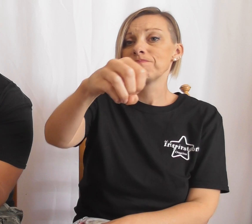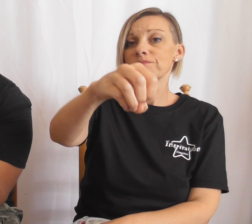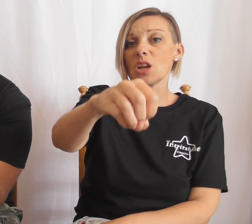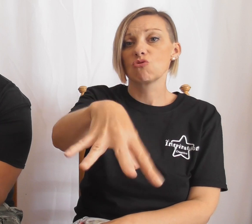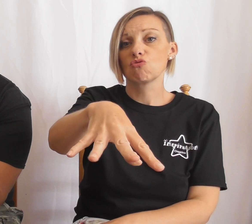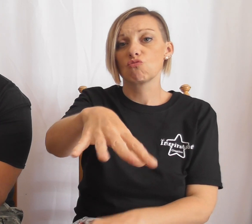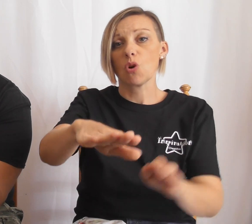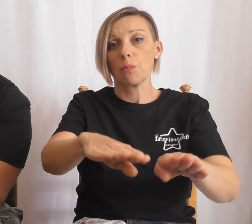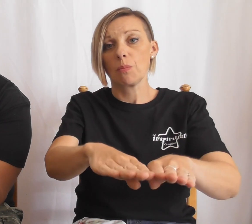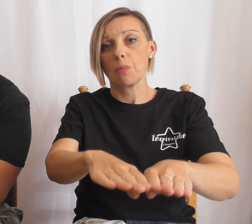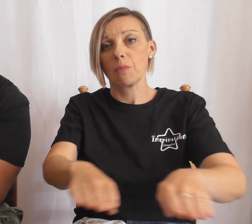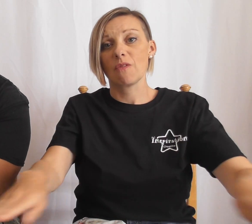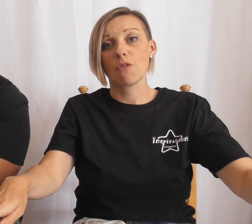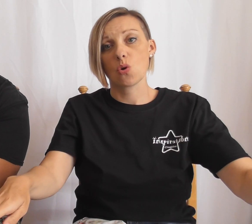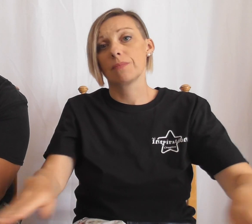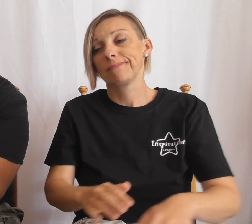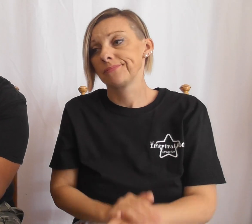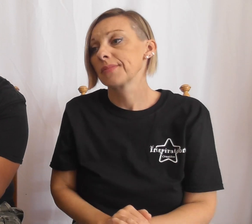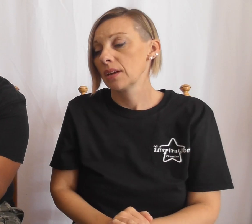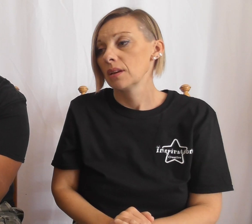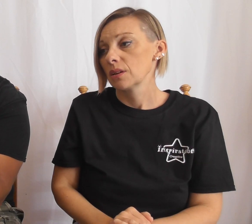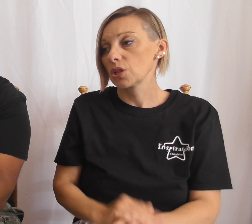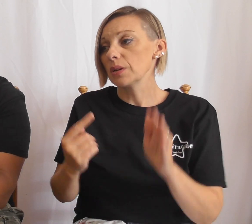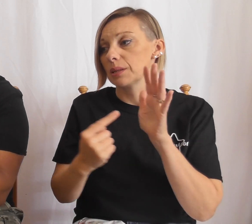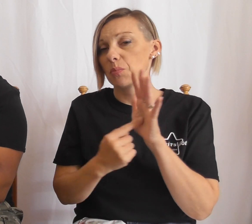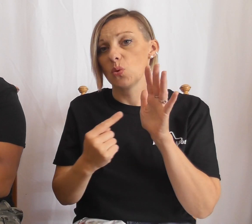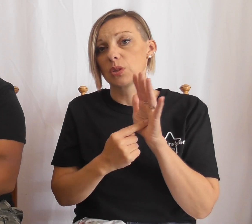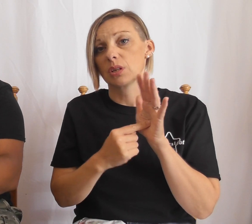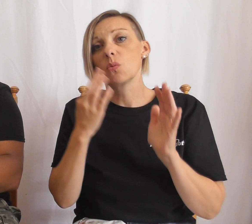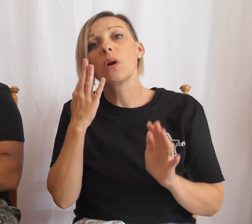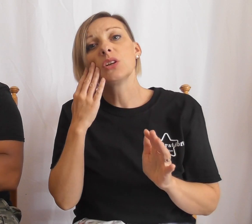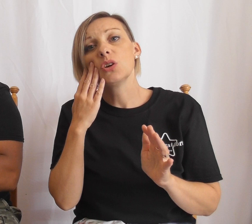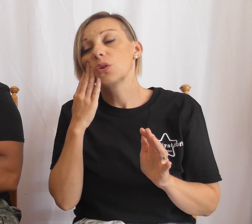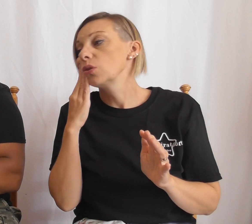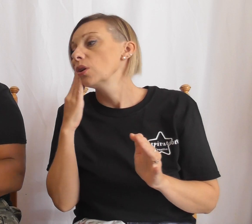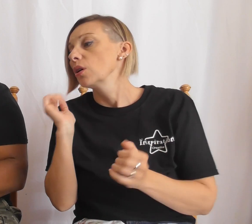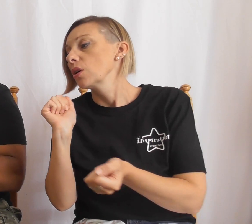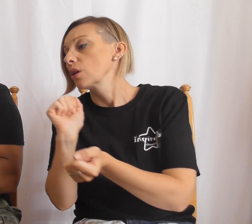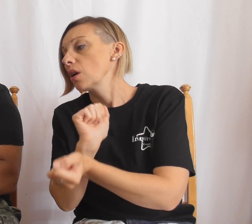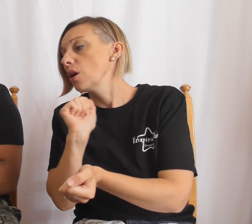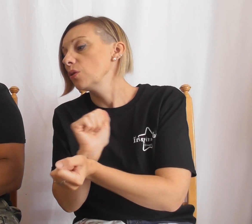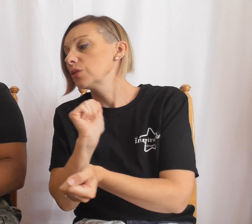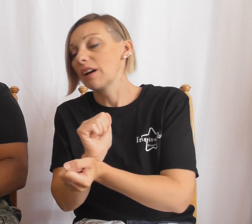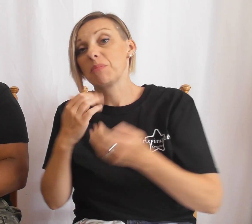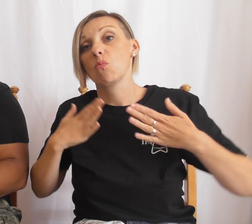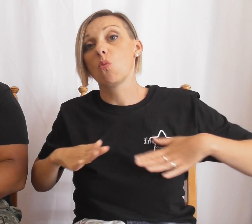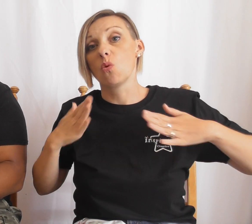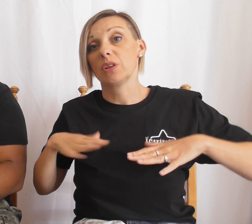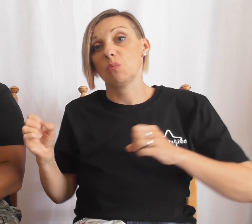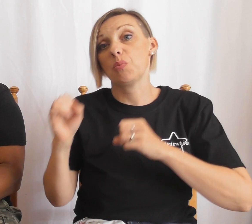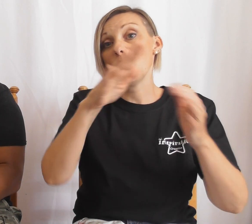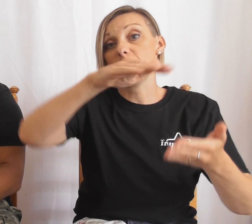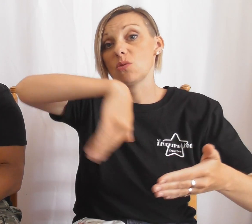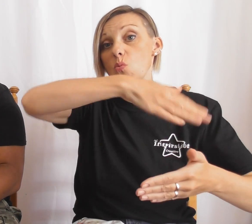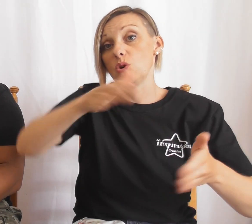and his jumper, George, just dropped him on the floor. So it's important when your clothes have been worn